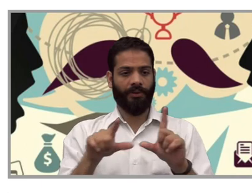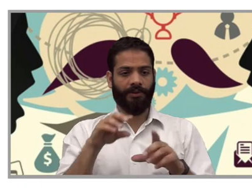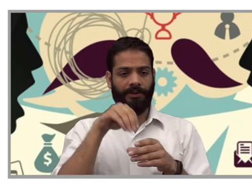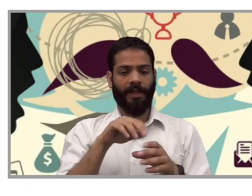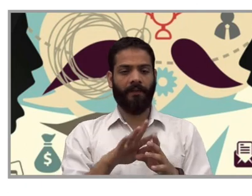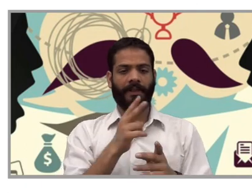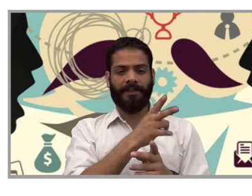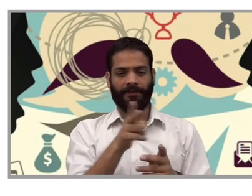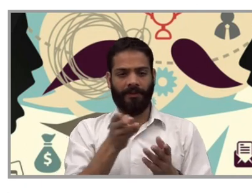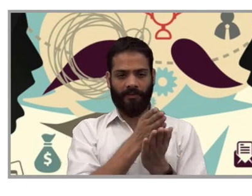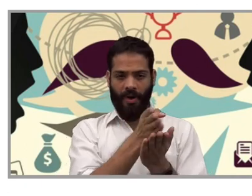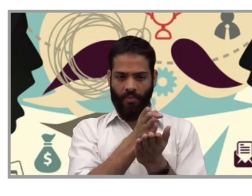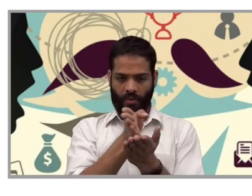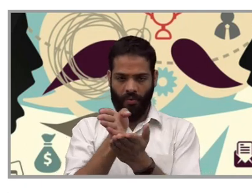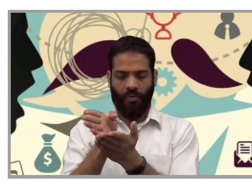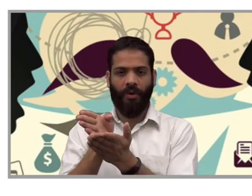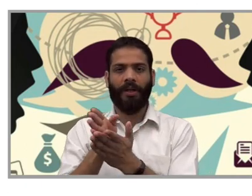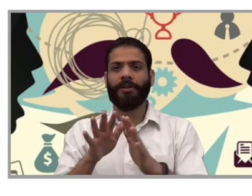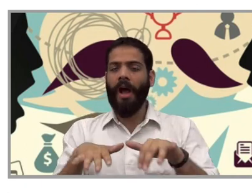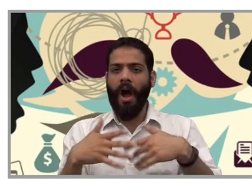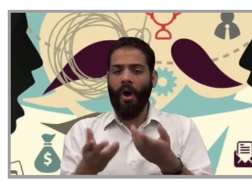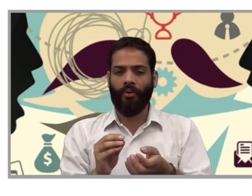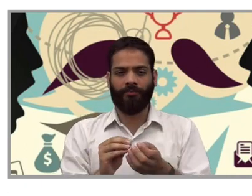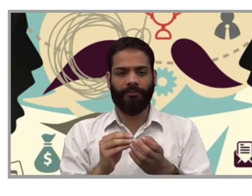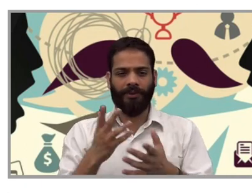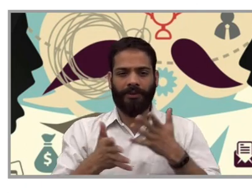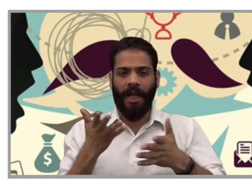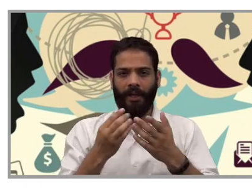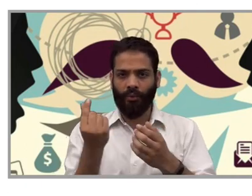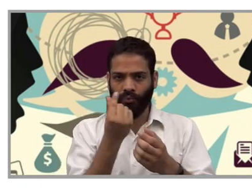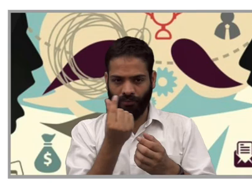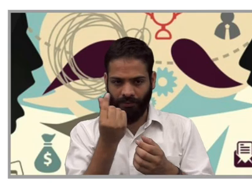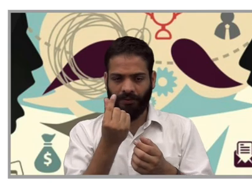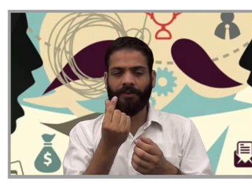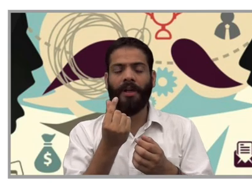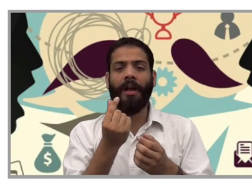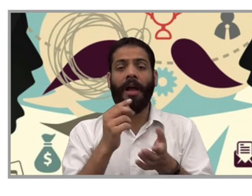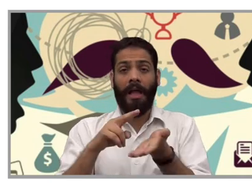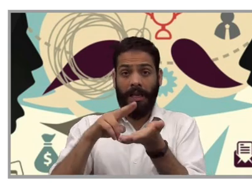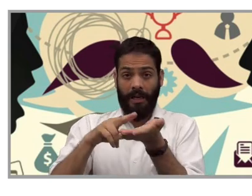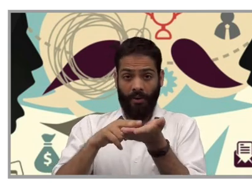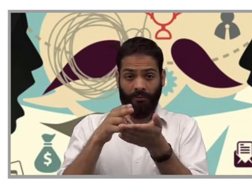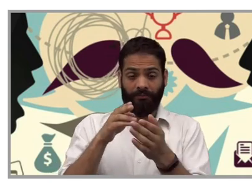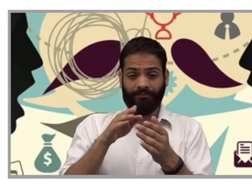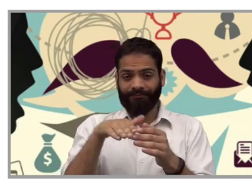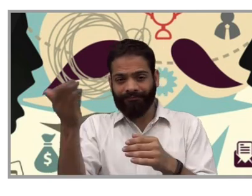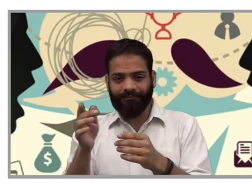In Indian Sign Language, there are various strategies in the articulation of ad position.